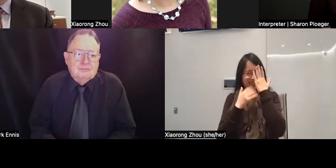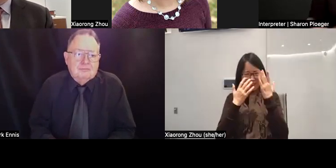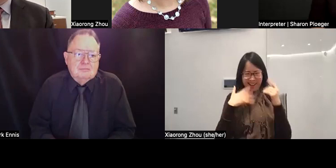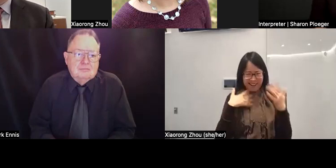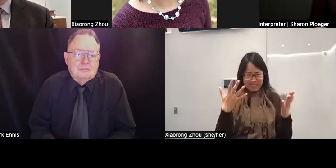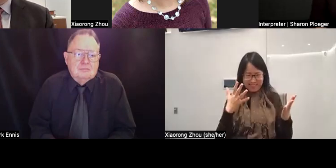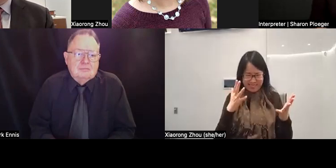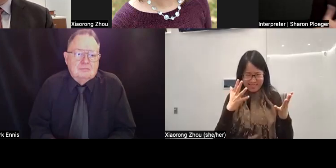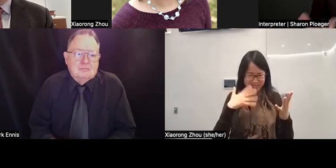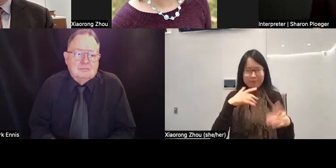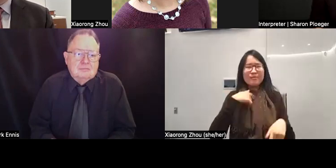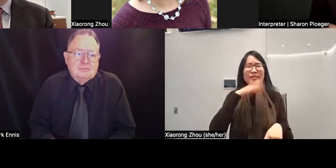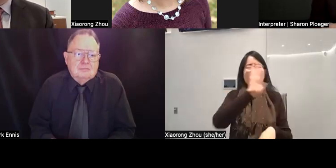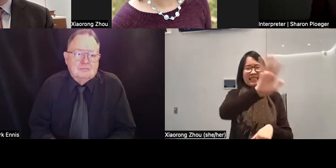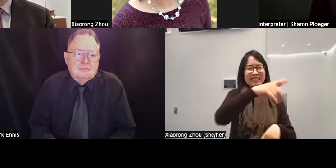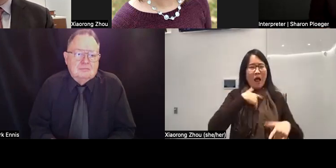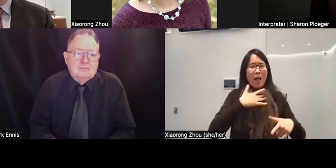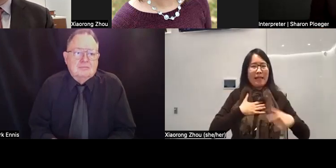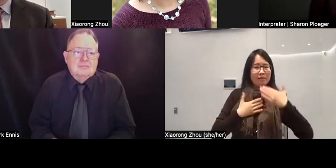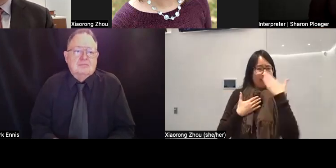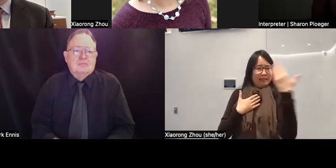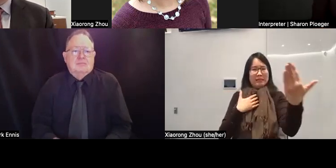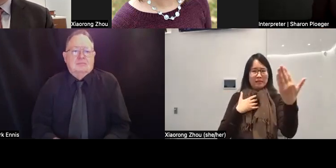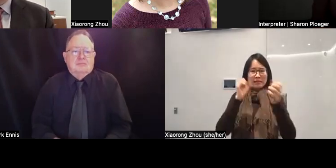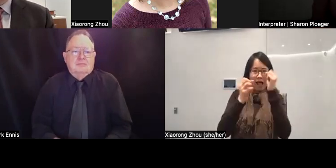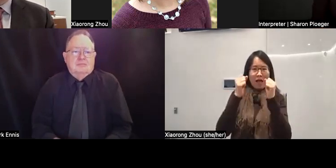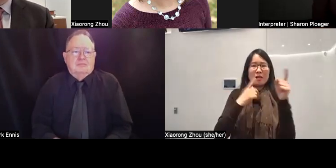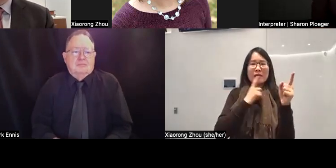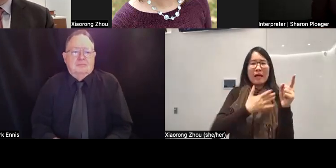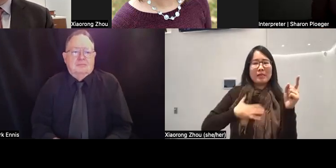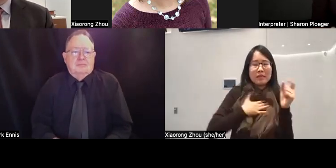if I'm trying to find something and I can't find it and somebody comes up to me and they're talking to me